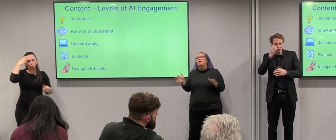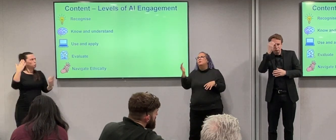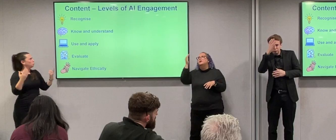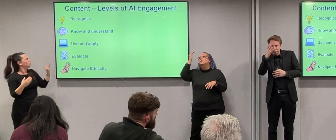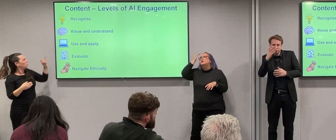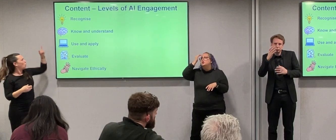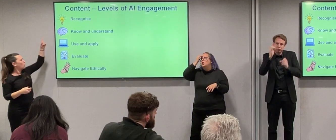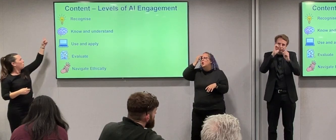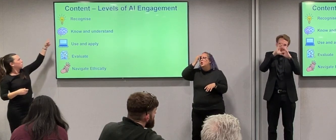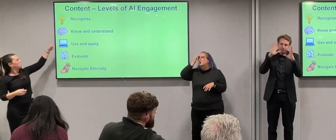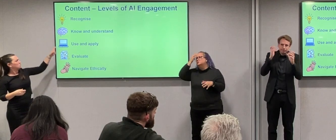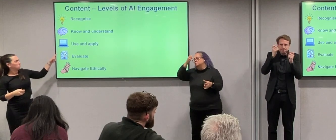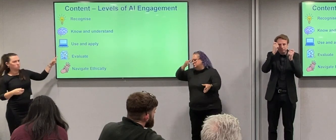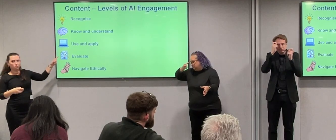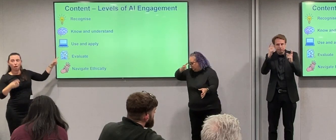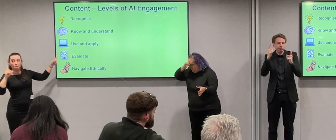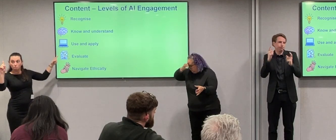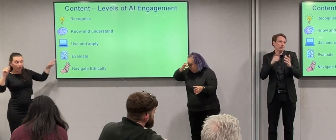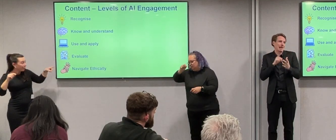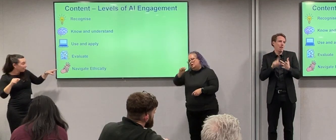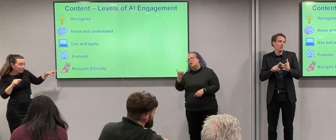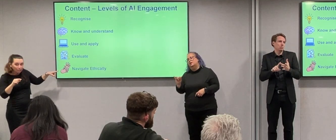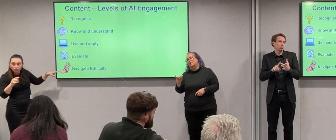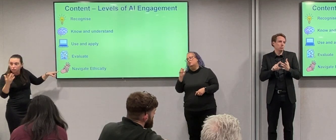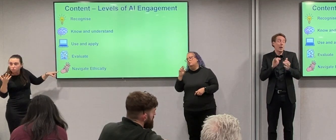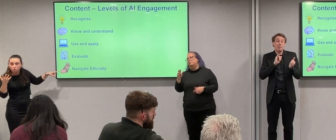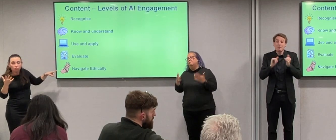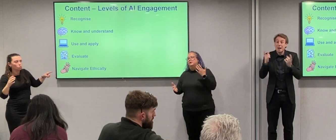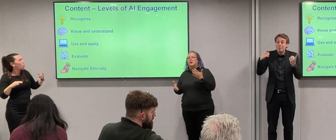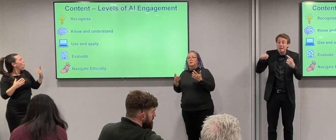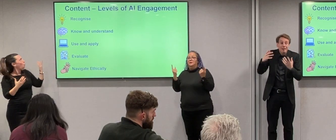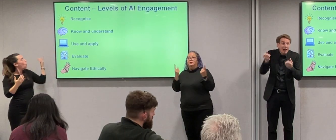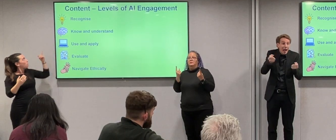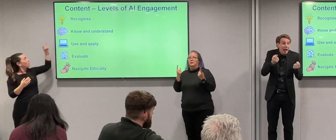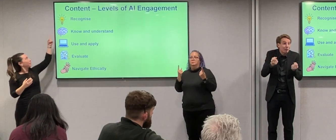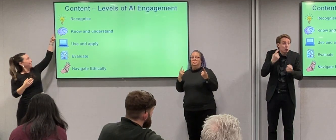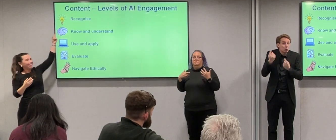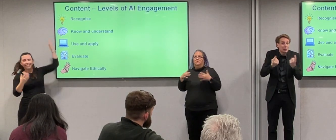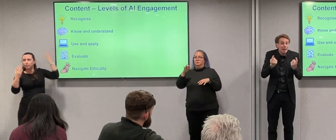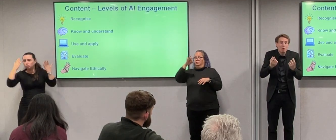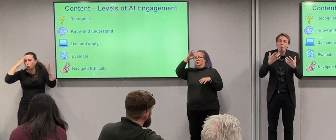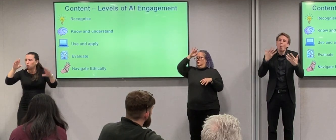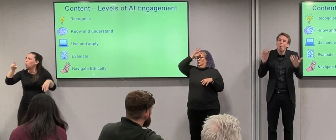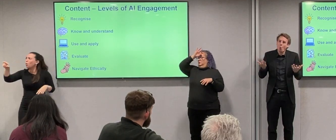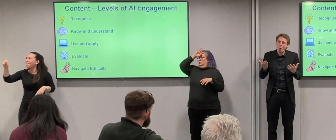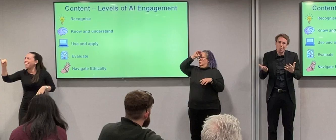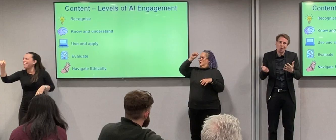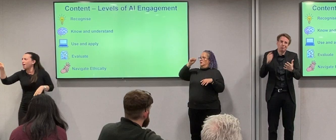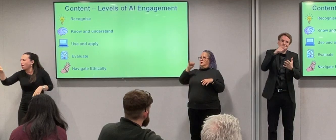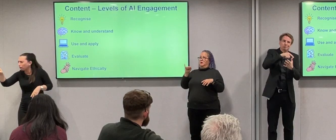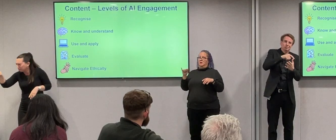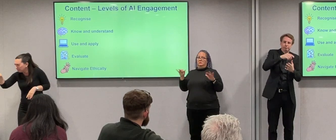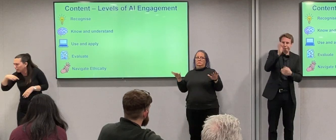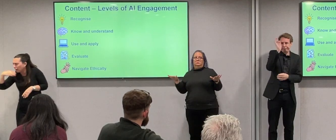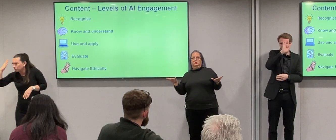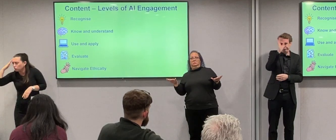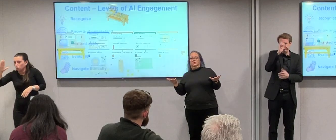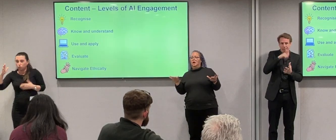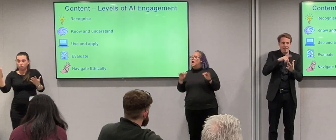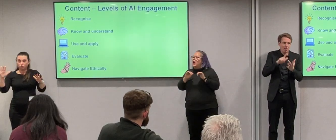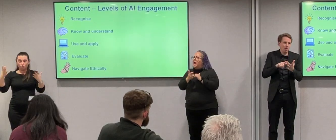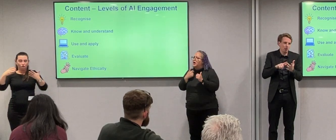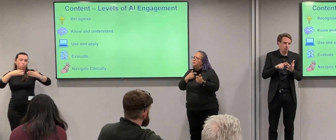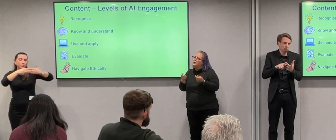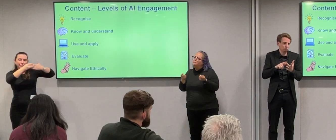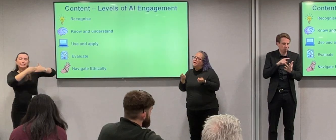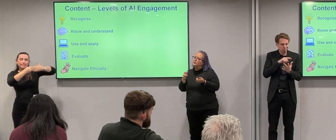loads about AI, or they might be someone who literally has no AI knowledge. So how do we manage that? And the way to do,